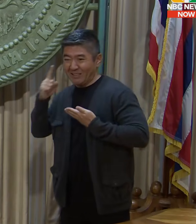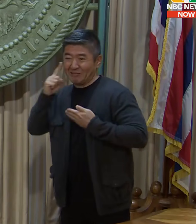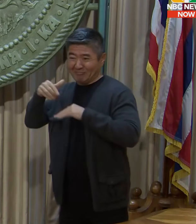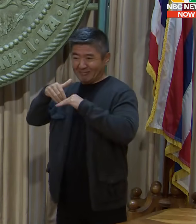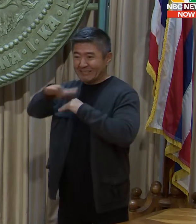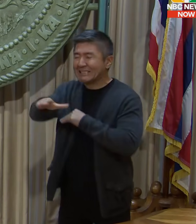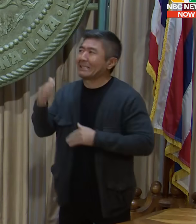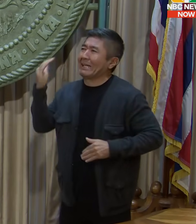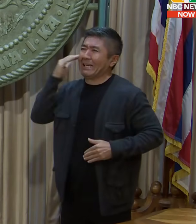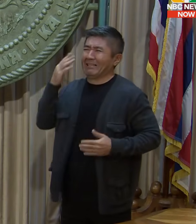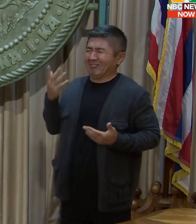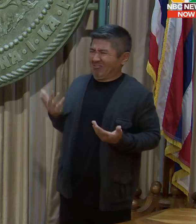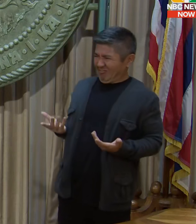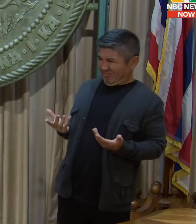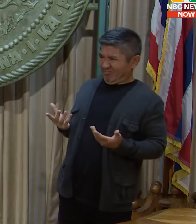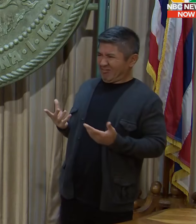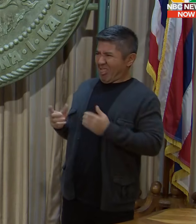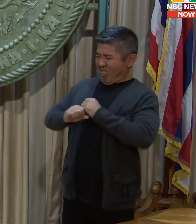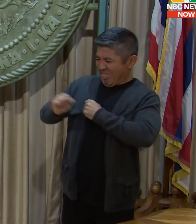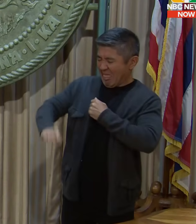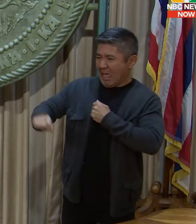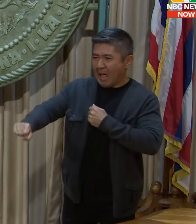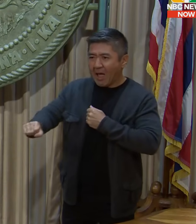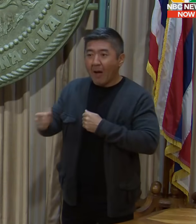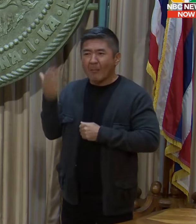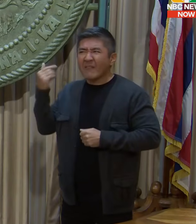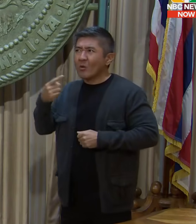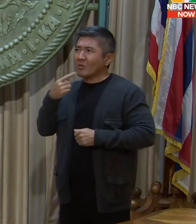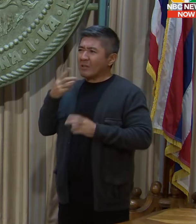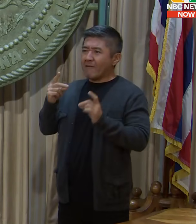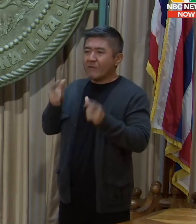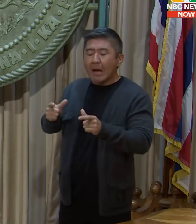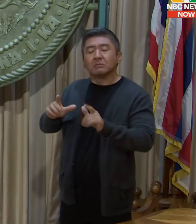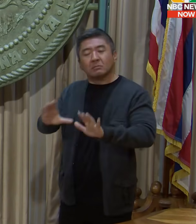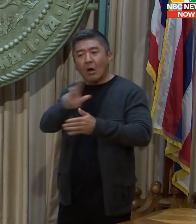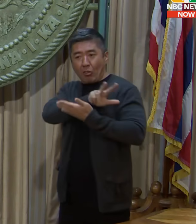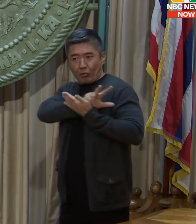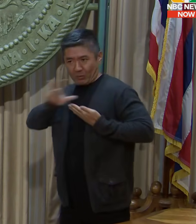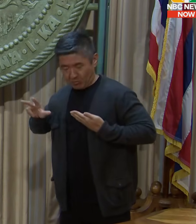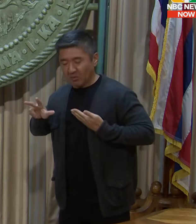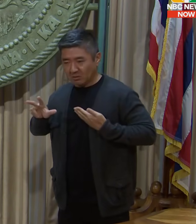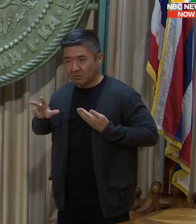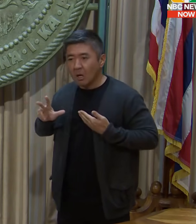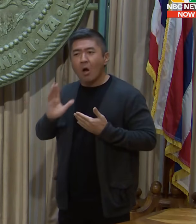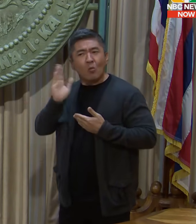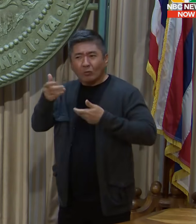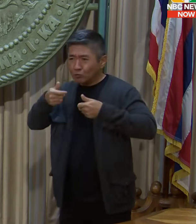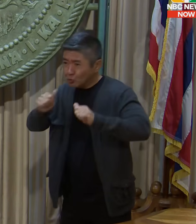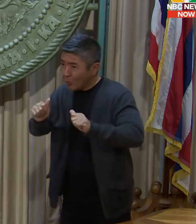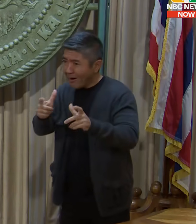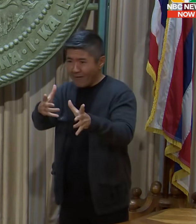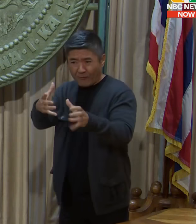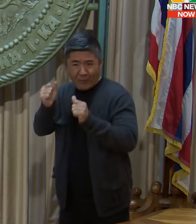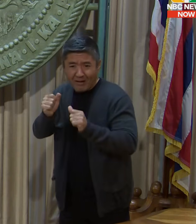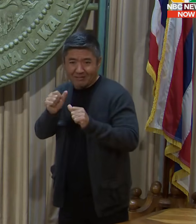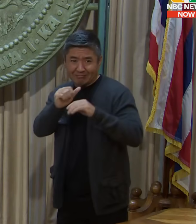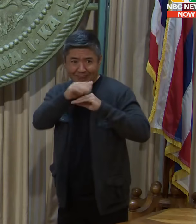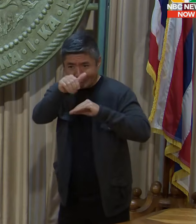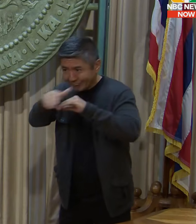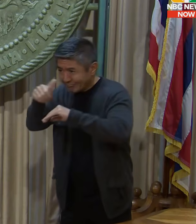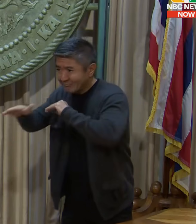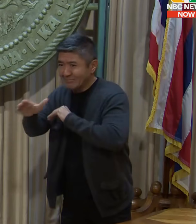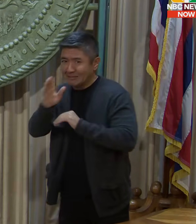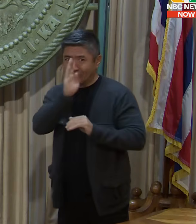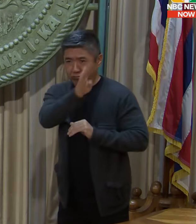sorry, that's slower than they said a week ago, and we all believe that these need to find their ways to you as soon as humanly possible. But that's